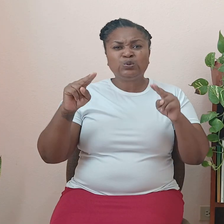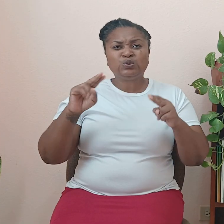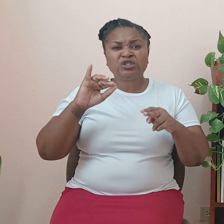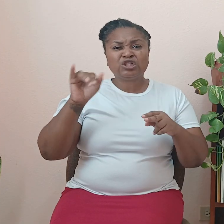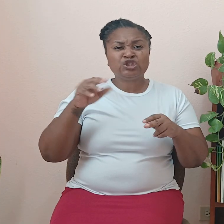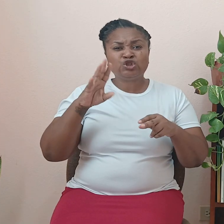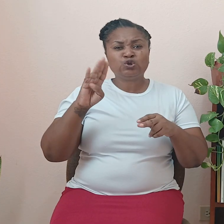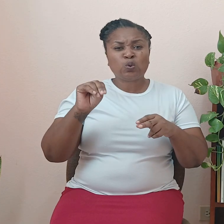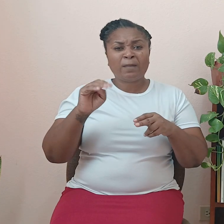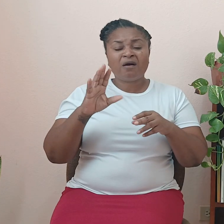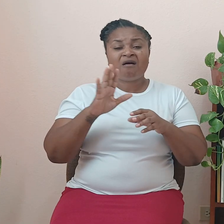day?